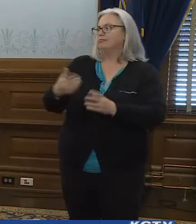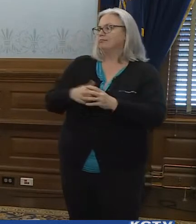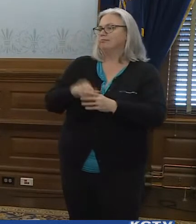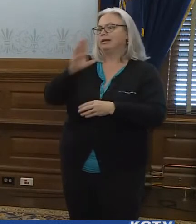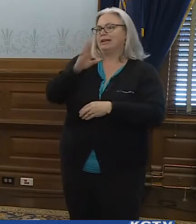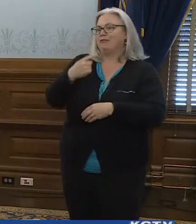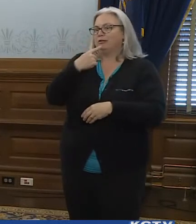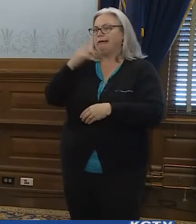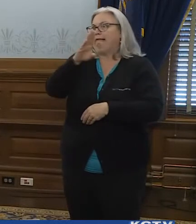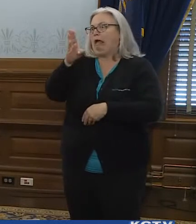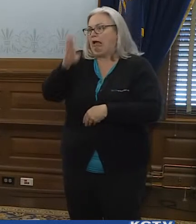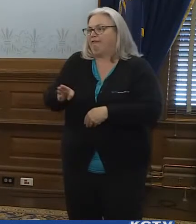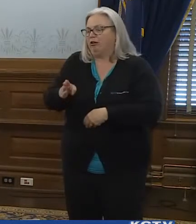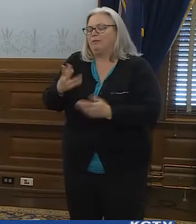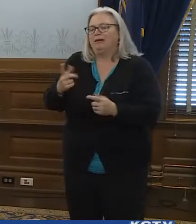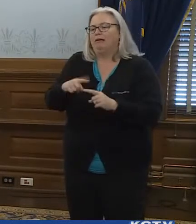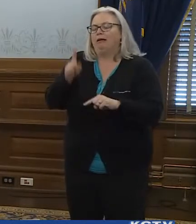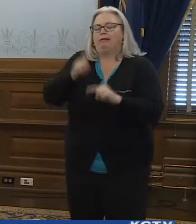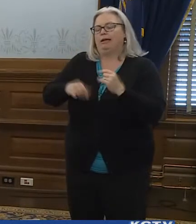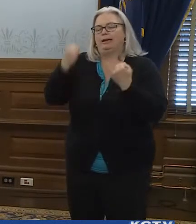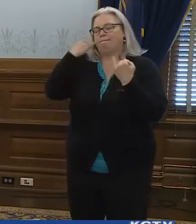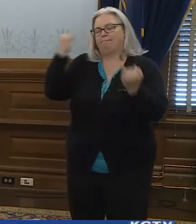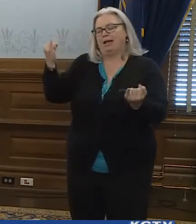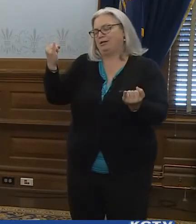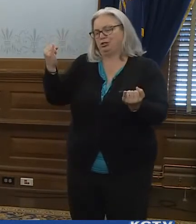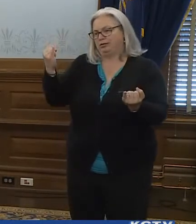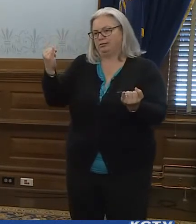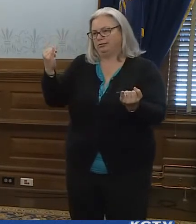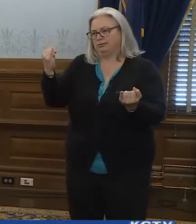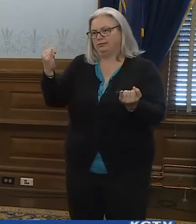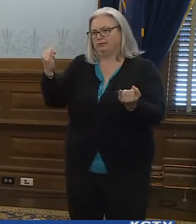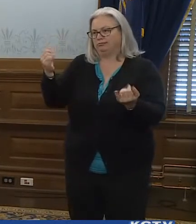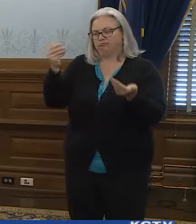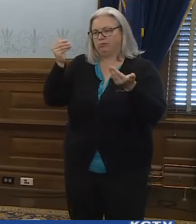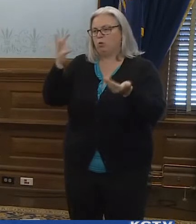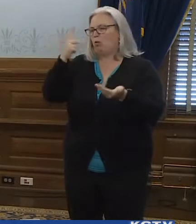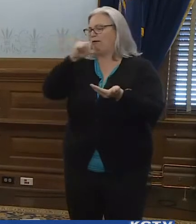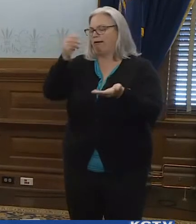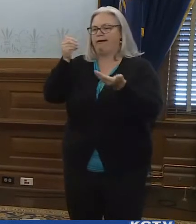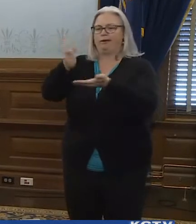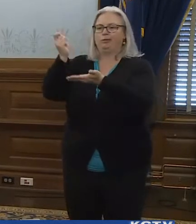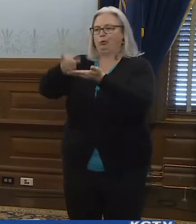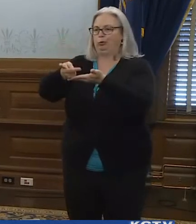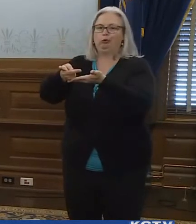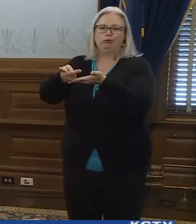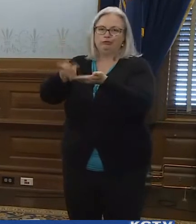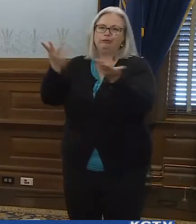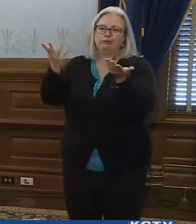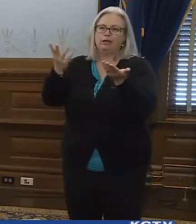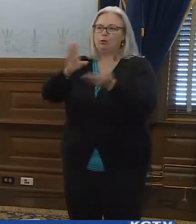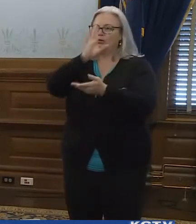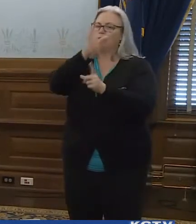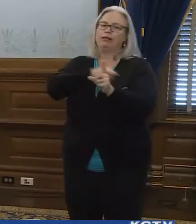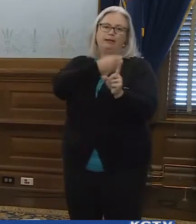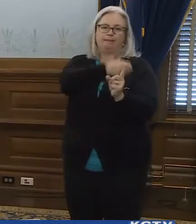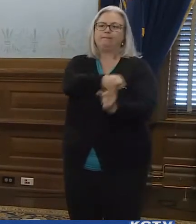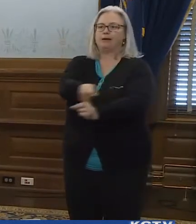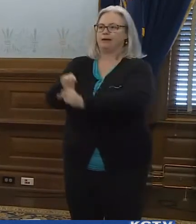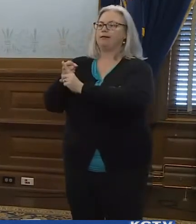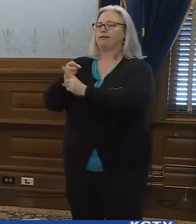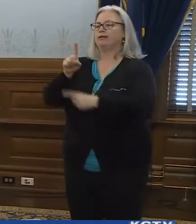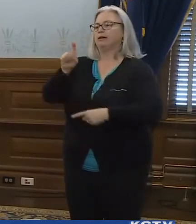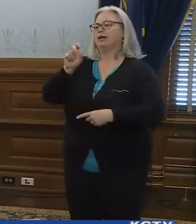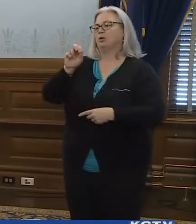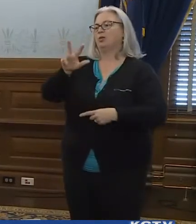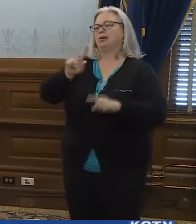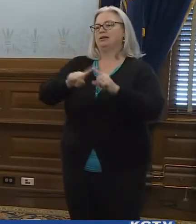can never say never, but I can't imagine that they wouldn't just go ahead and approve this. because it will directly impact